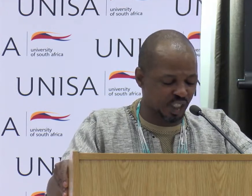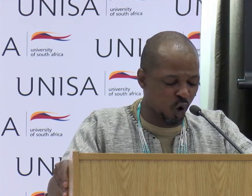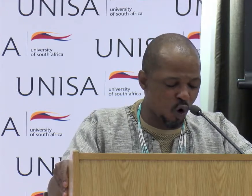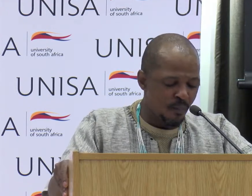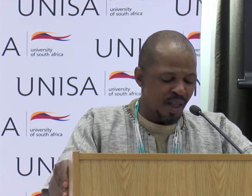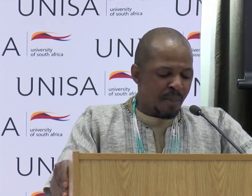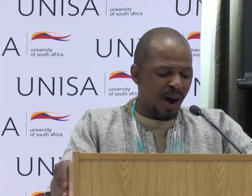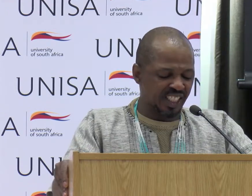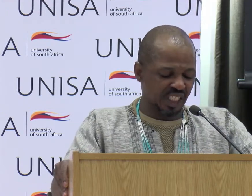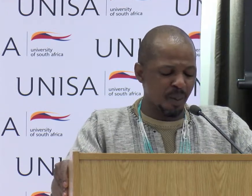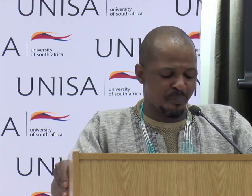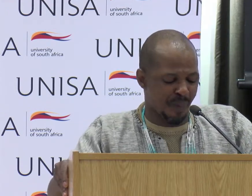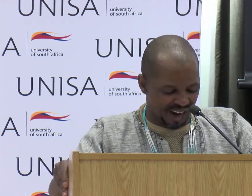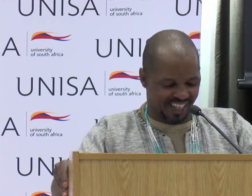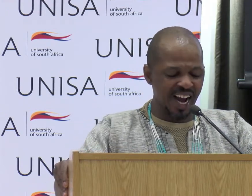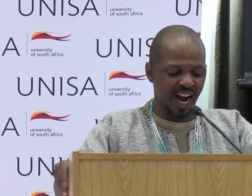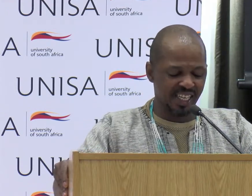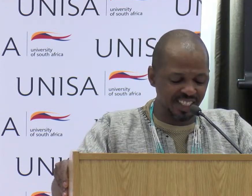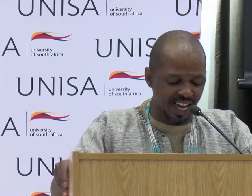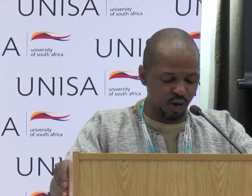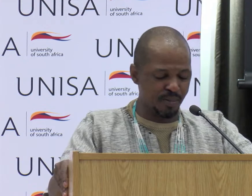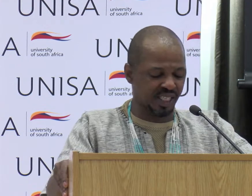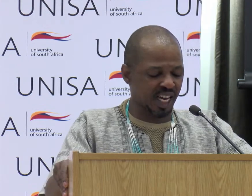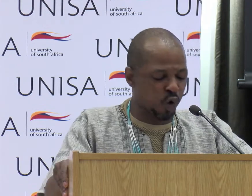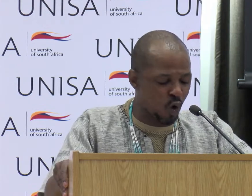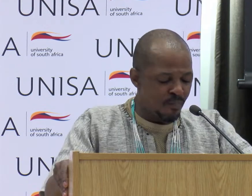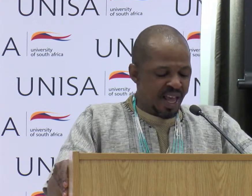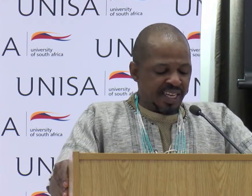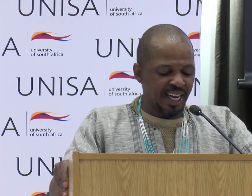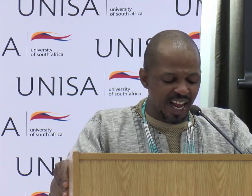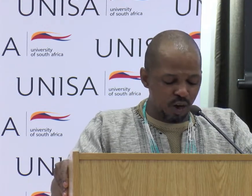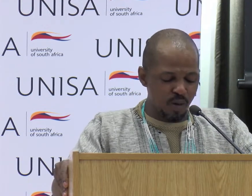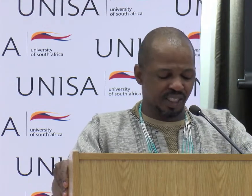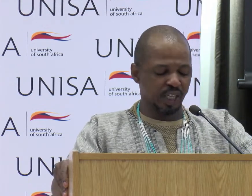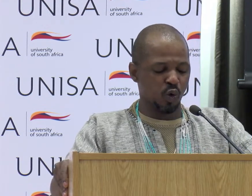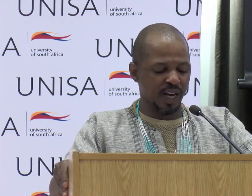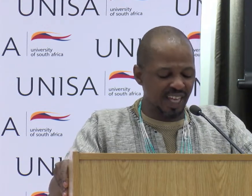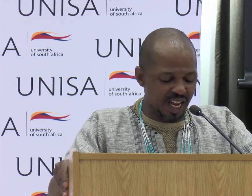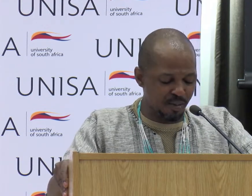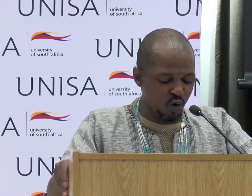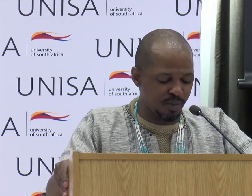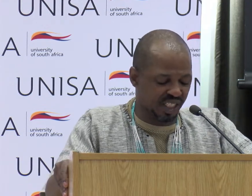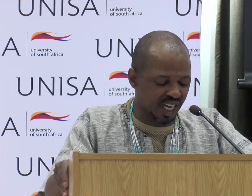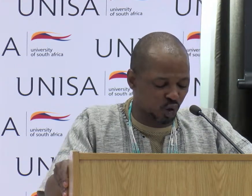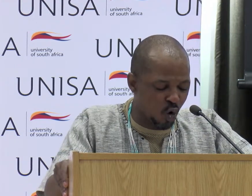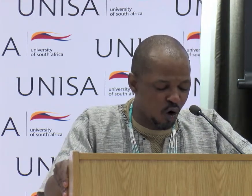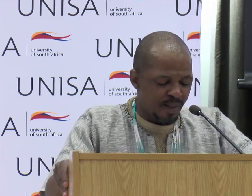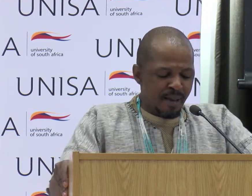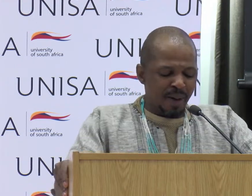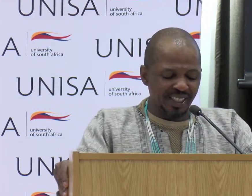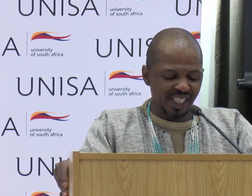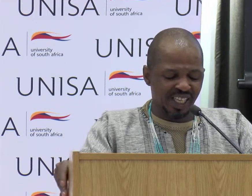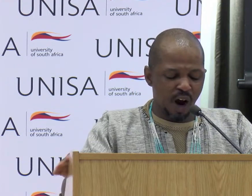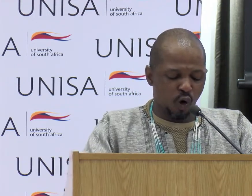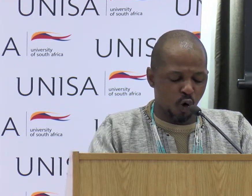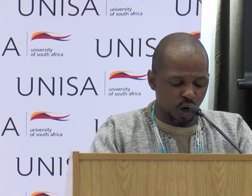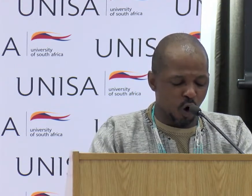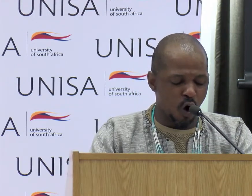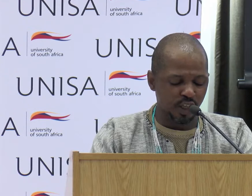yeelwimi zethu. Bathi sibhadlanga ngenxa yeelwimi zethu, ngenxa yeelwimi zethu, ngenxa yeelwimi zethu.